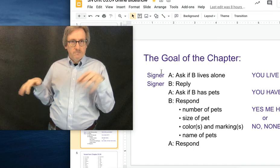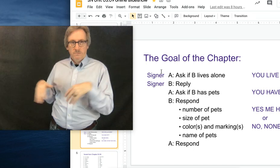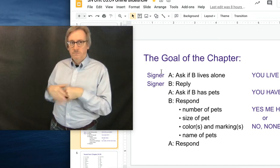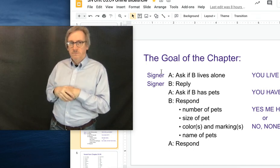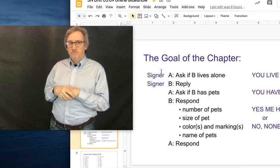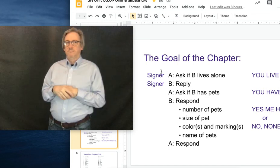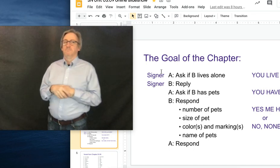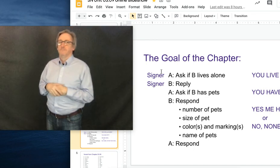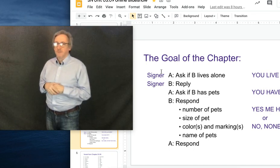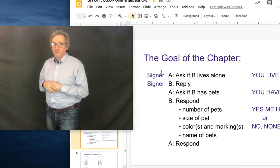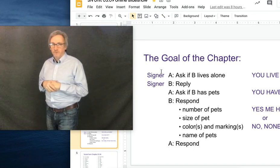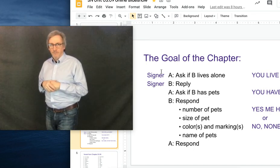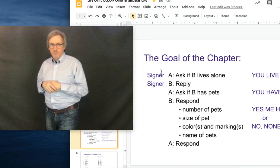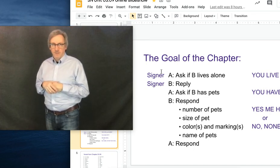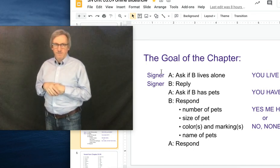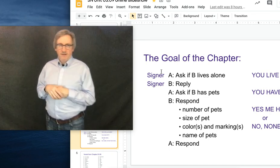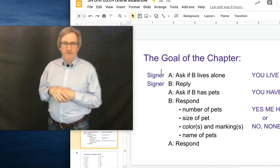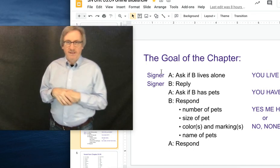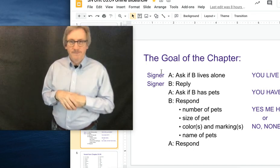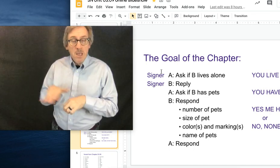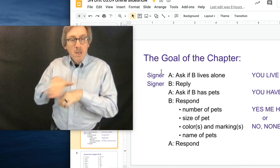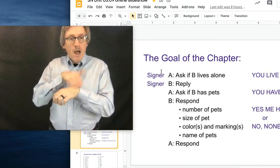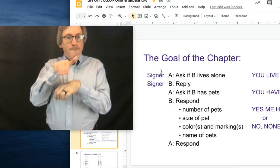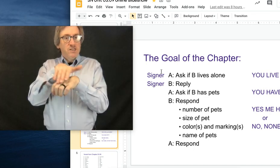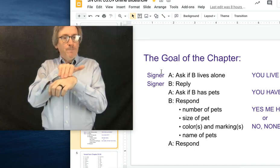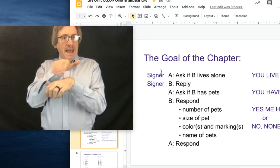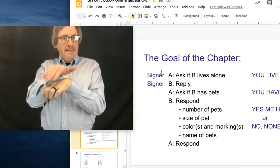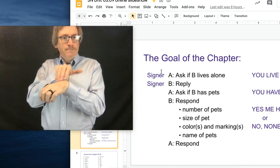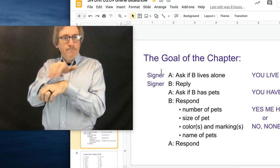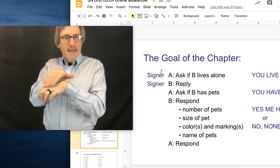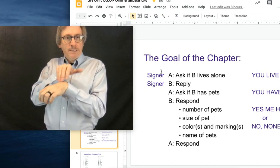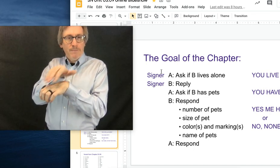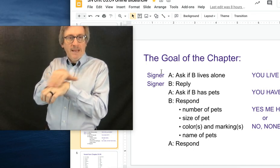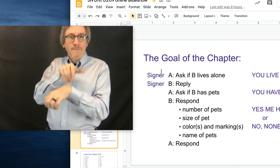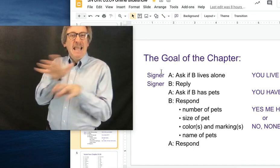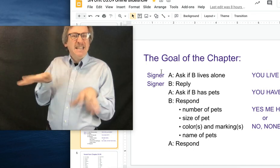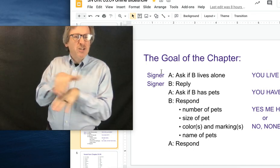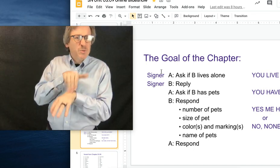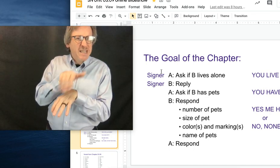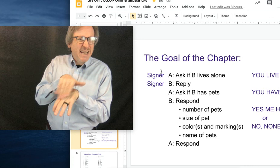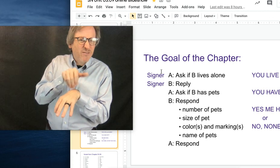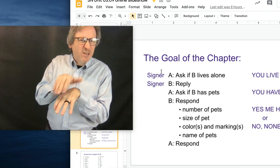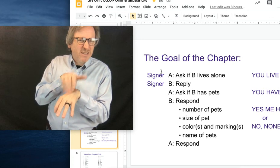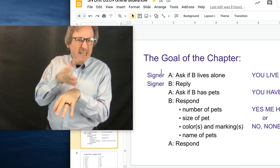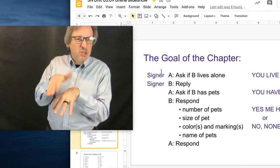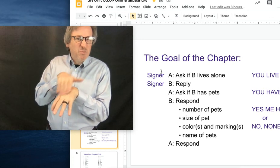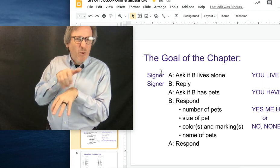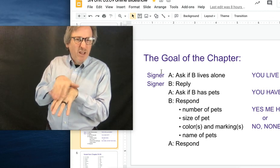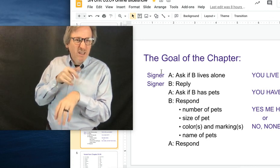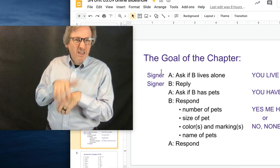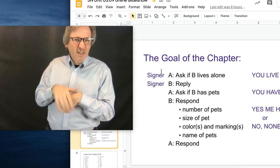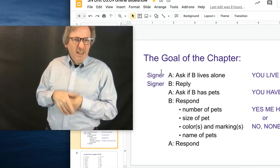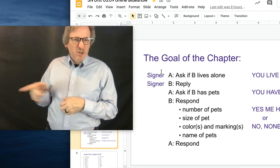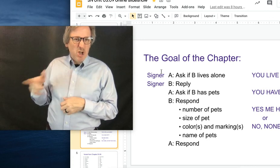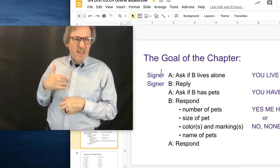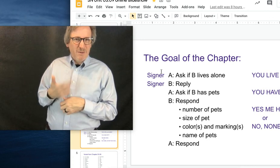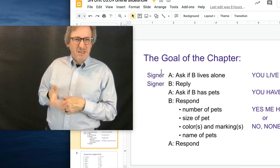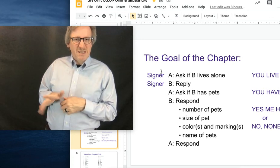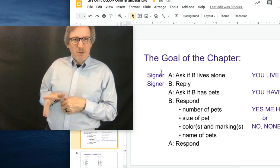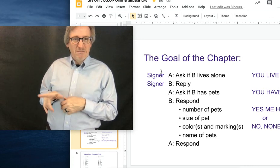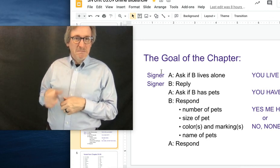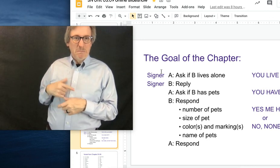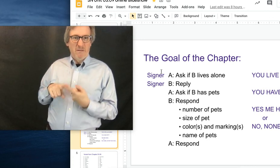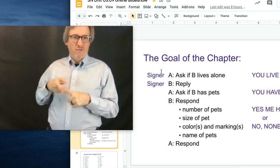for the James Bond fans. So pet. It's also a sign for like spoiled. If you're talking